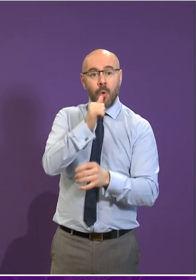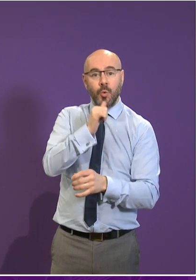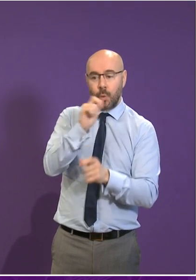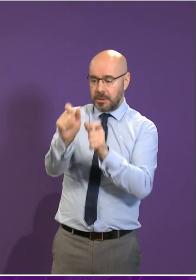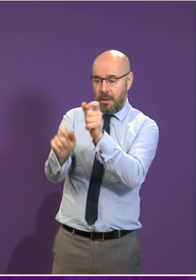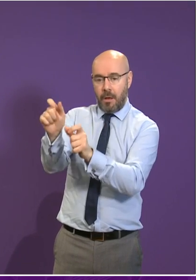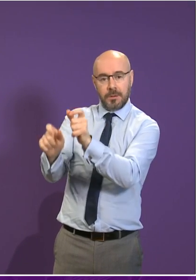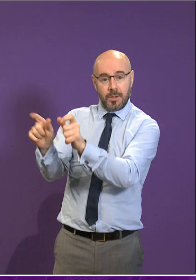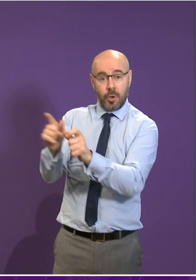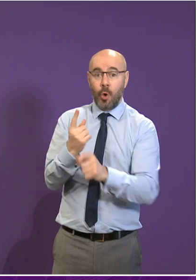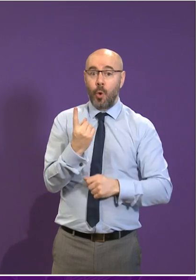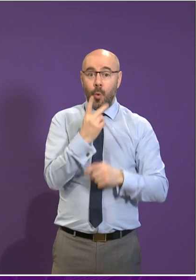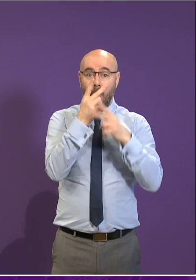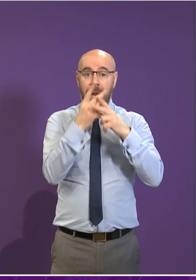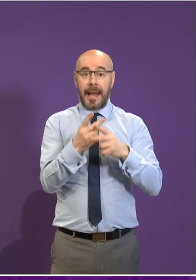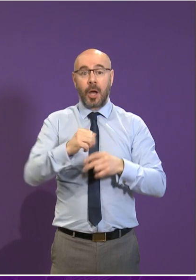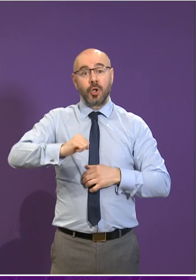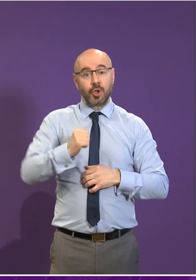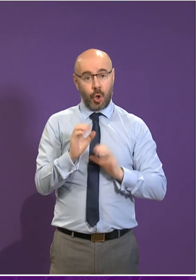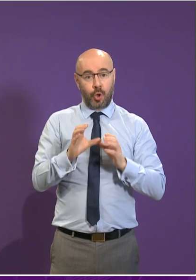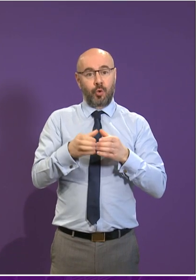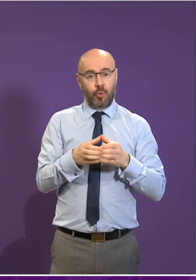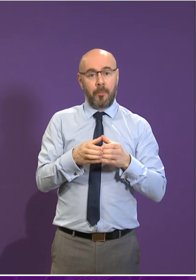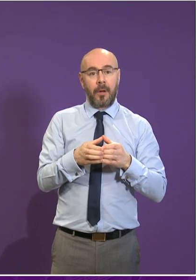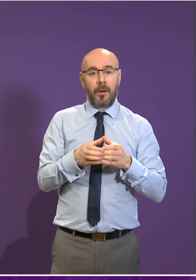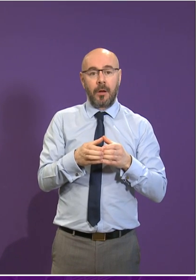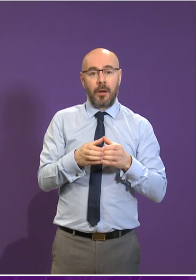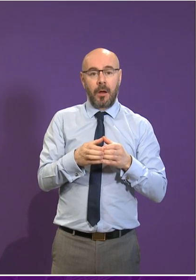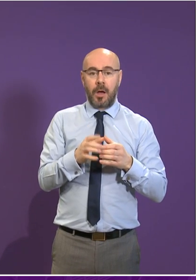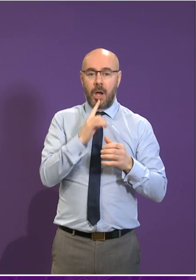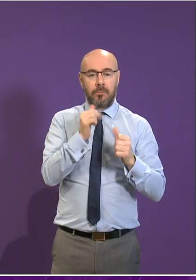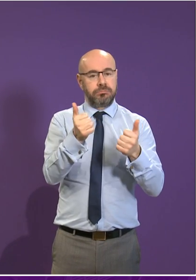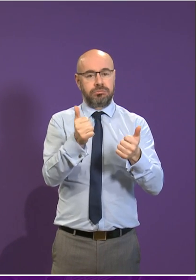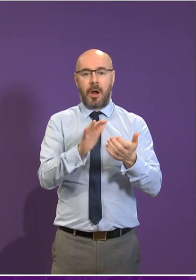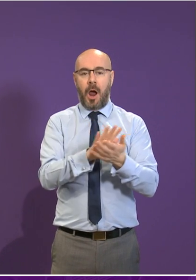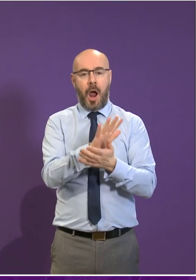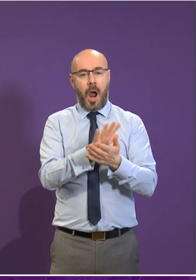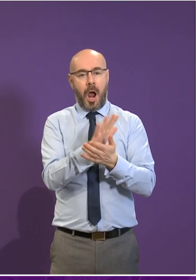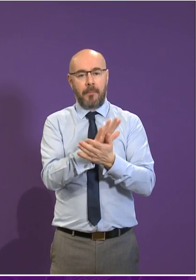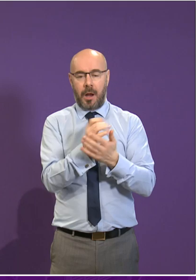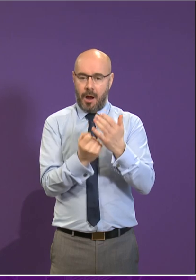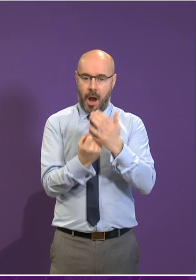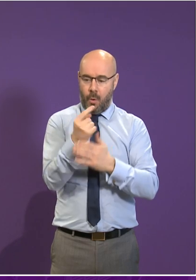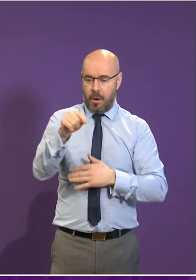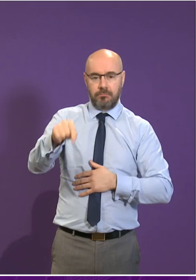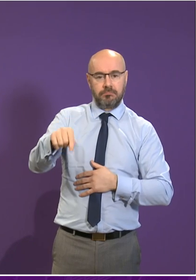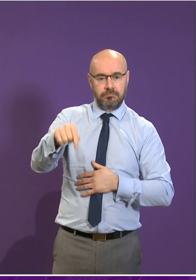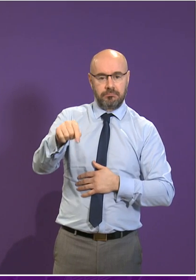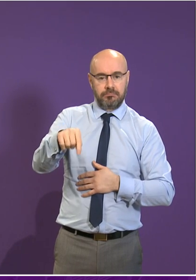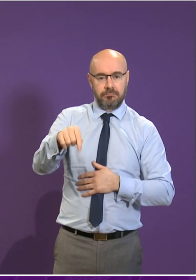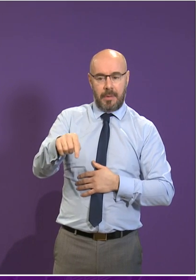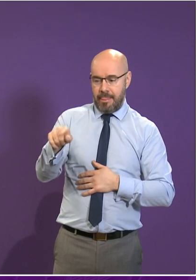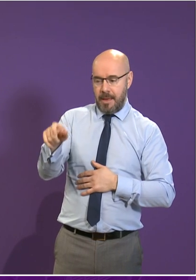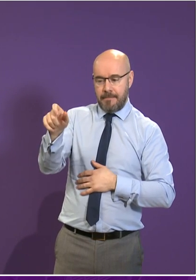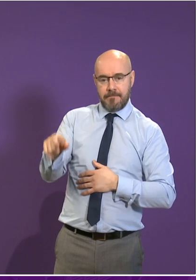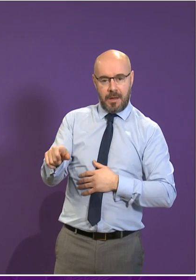Who Cares Scotland were therefore a lot more happy with the outcomes and the way that care